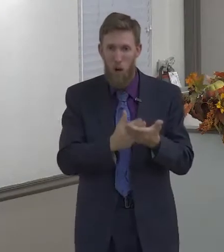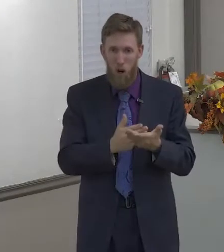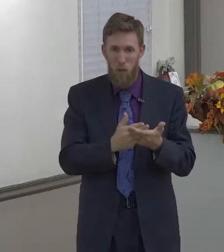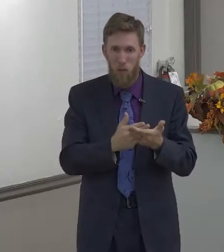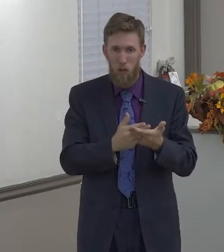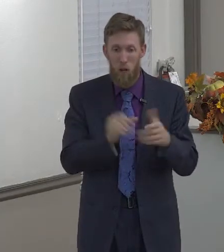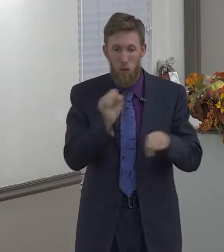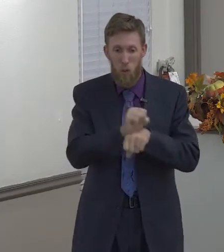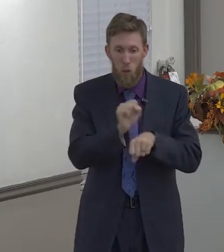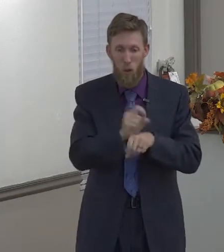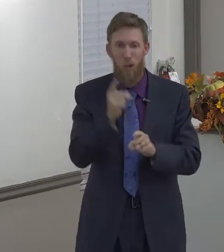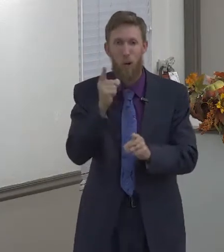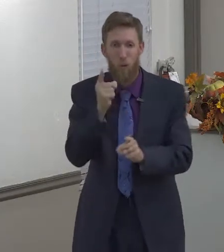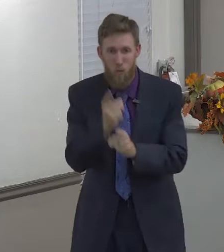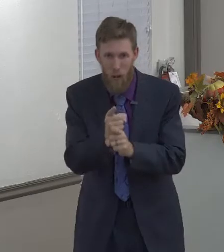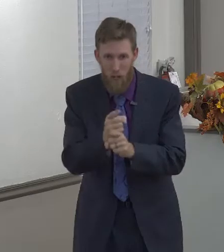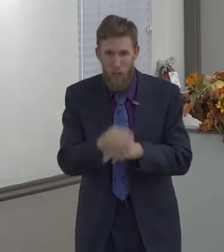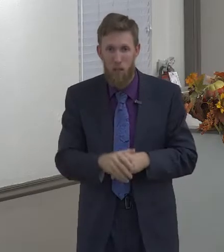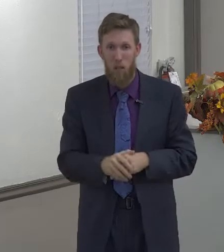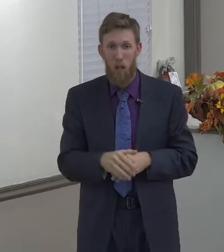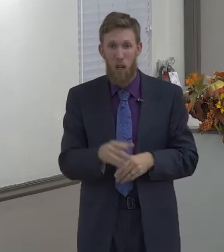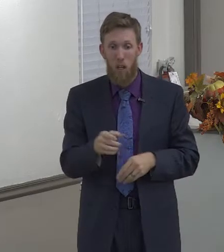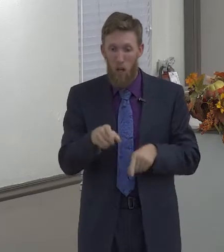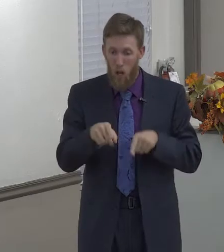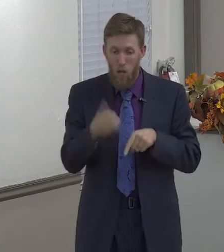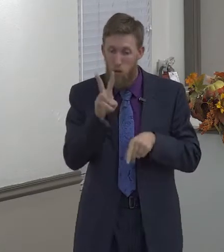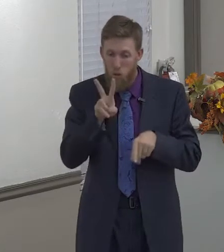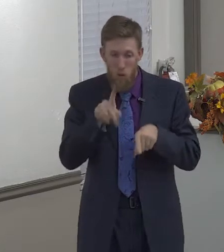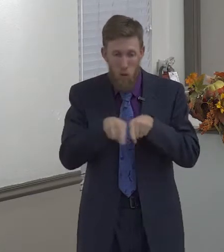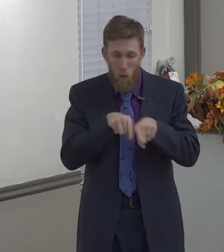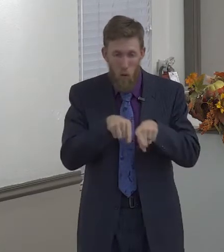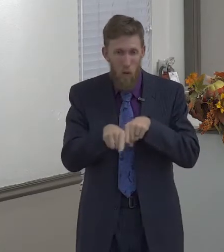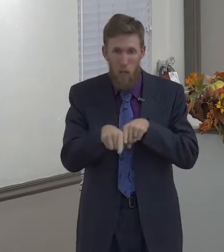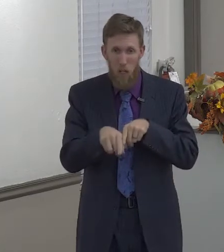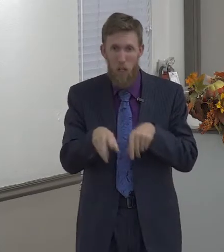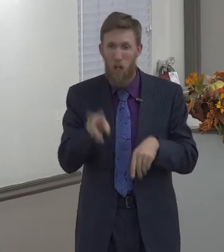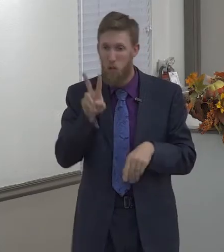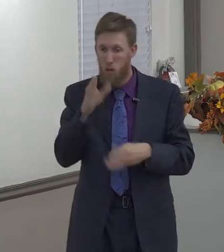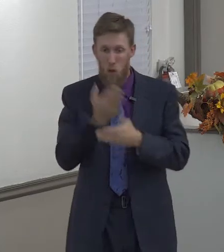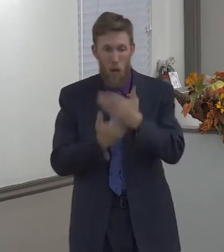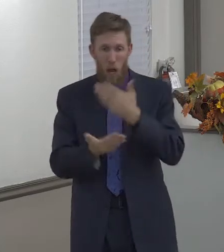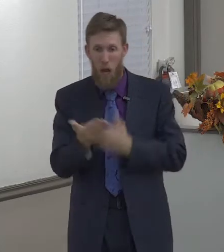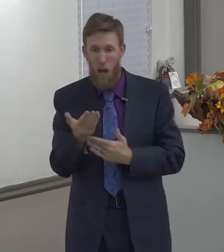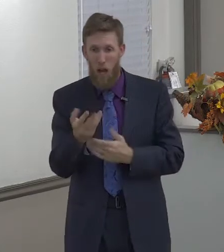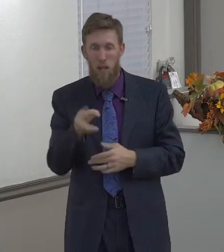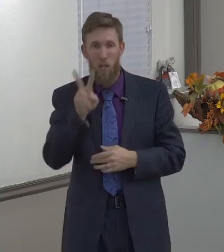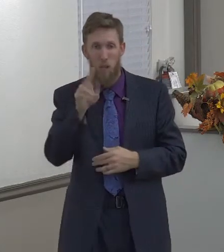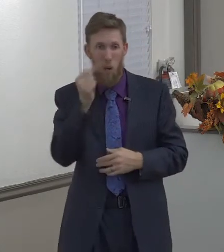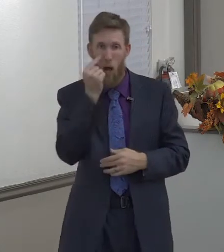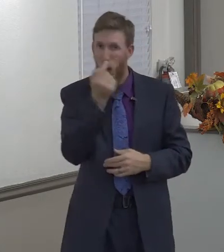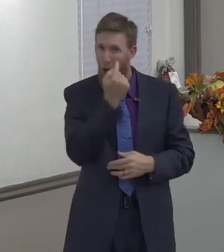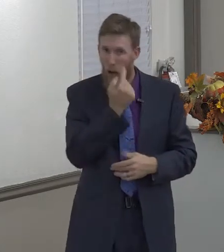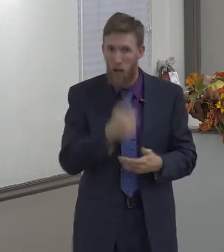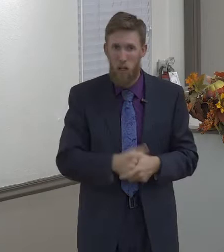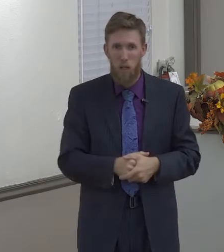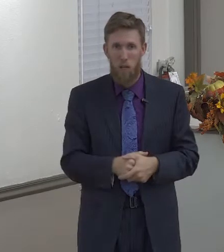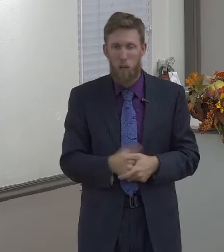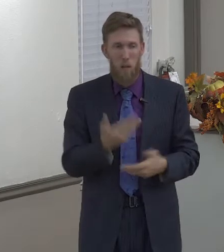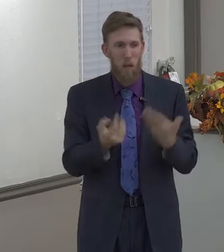something else, they do it to their own peril, and they do it hurting the body of